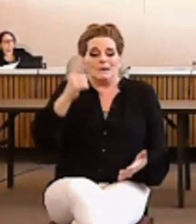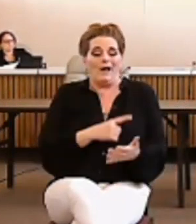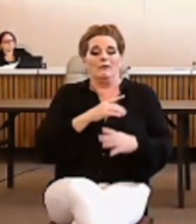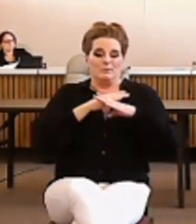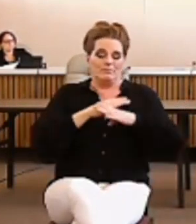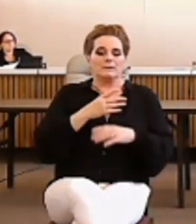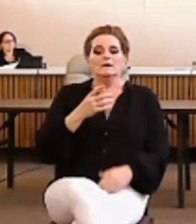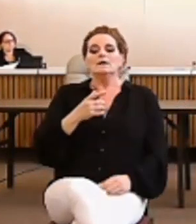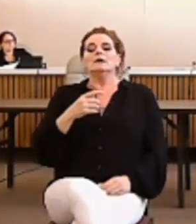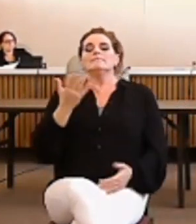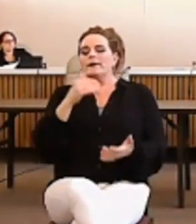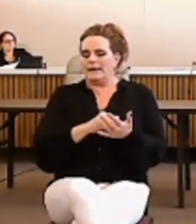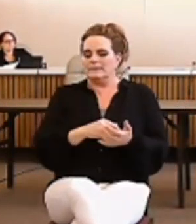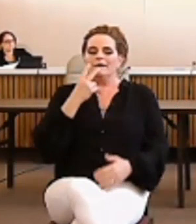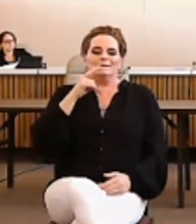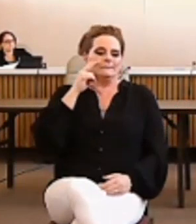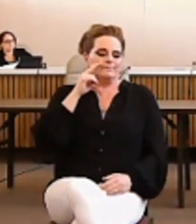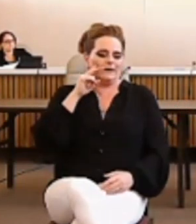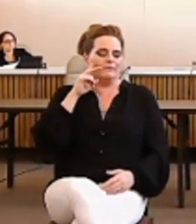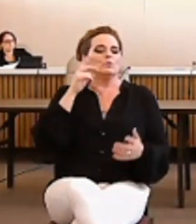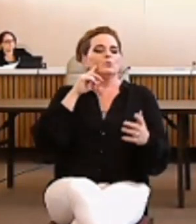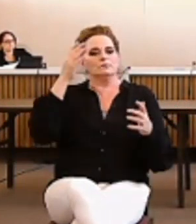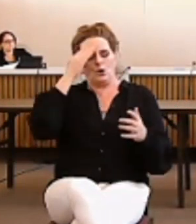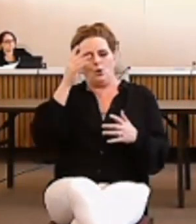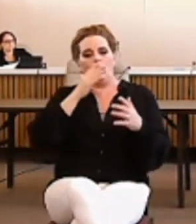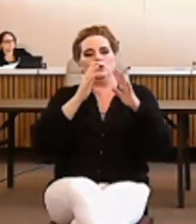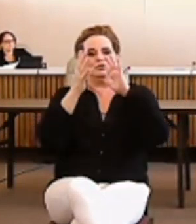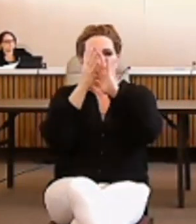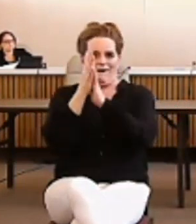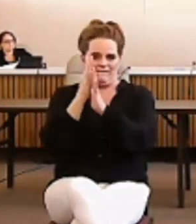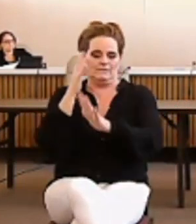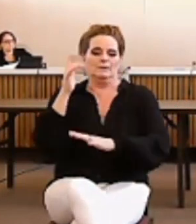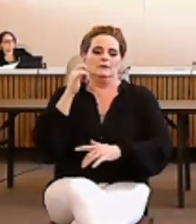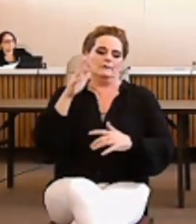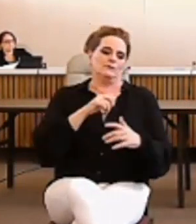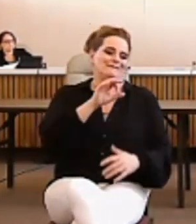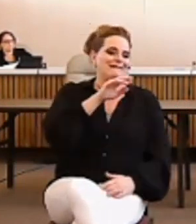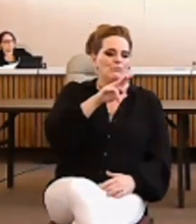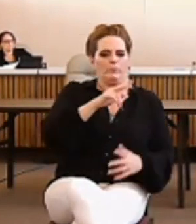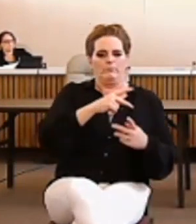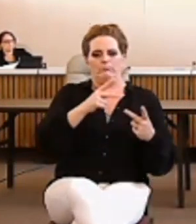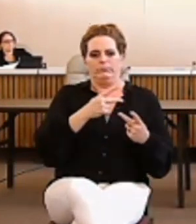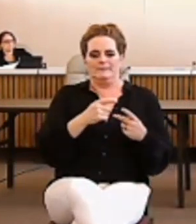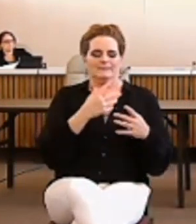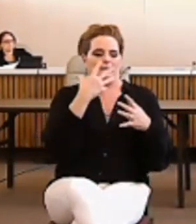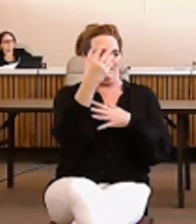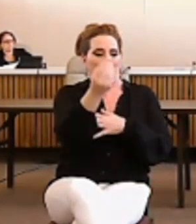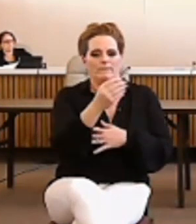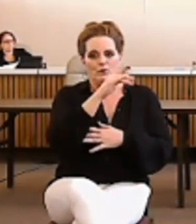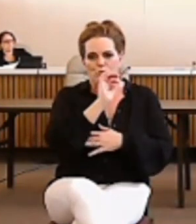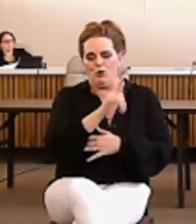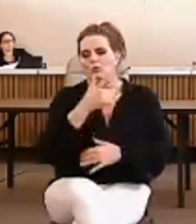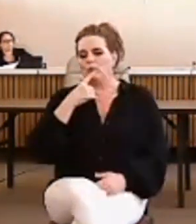you look at the amount of traffic, it's far more than 93 spaces that come out of the mall or J. Scuddy Plaza North.